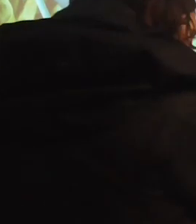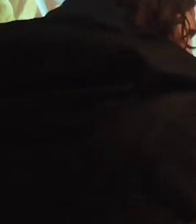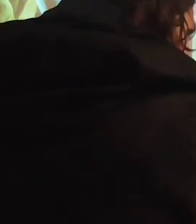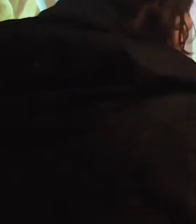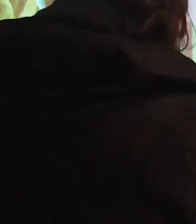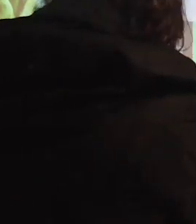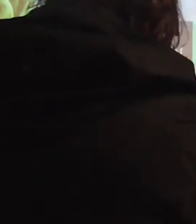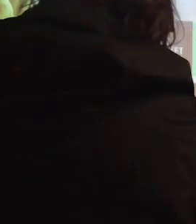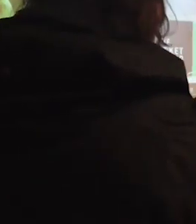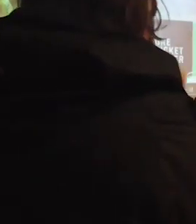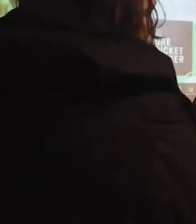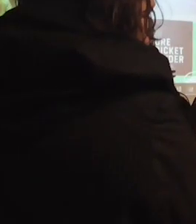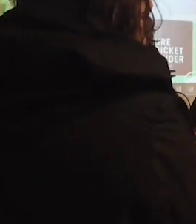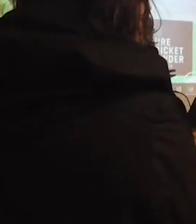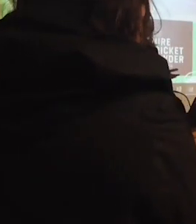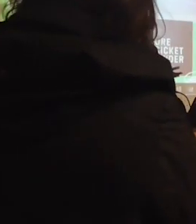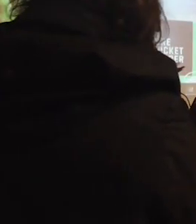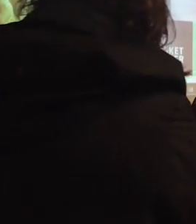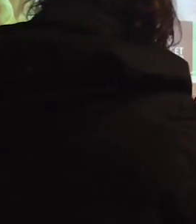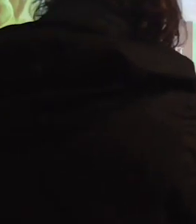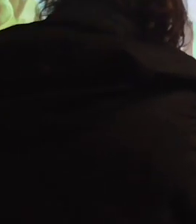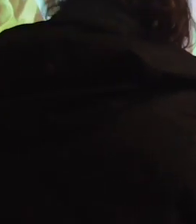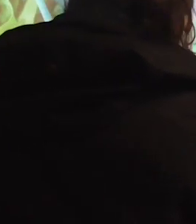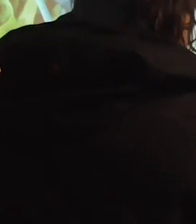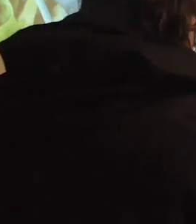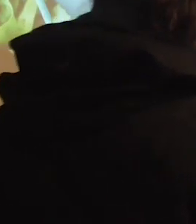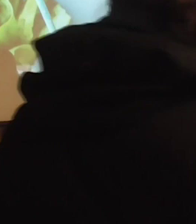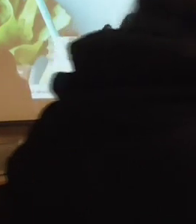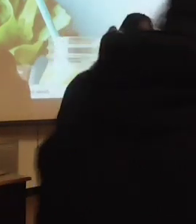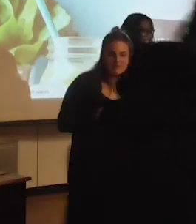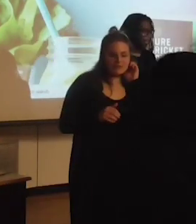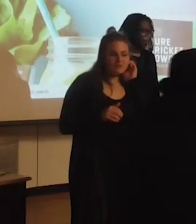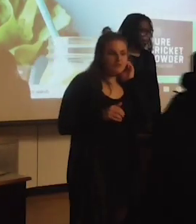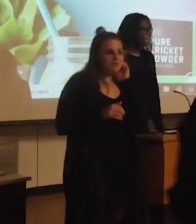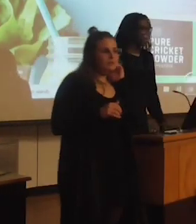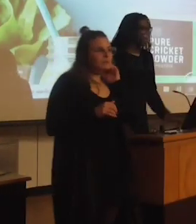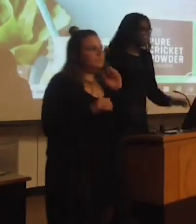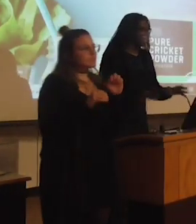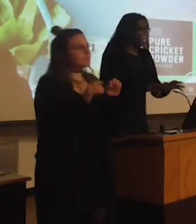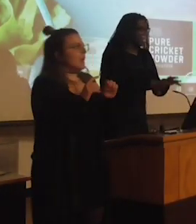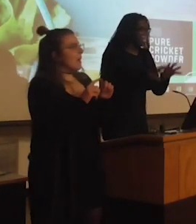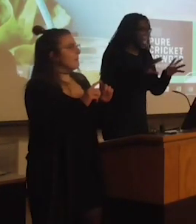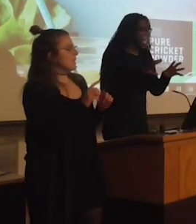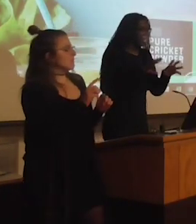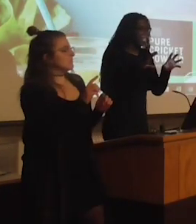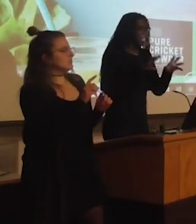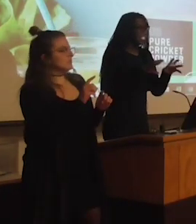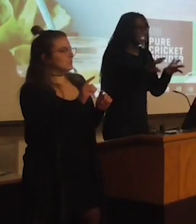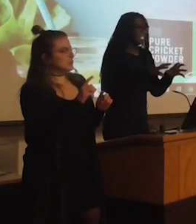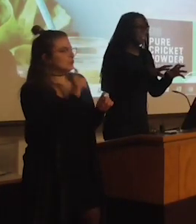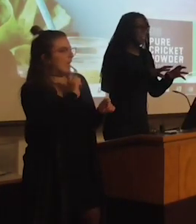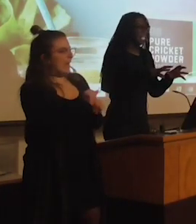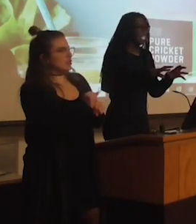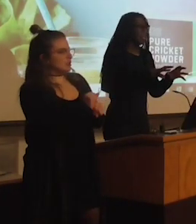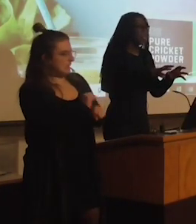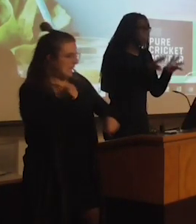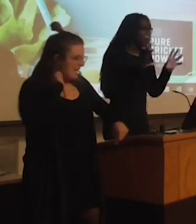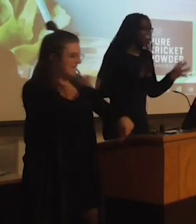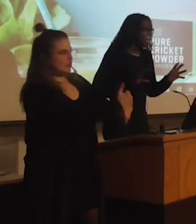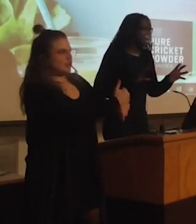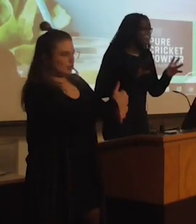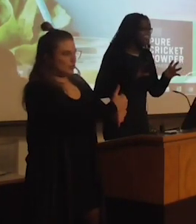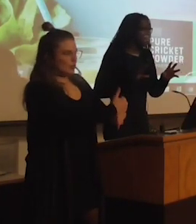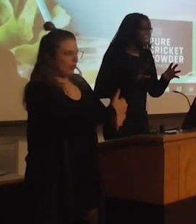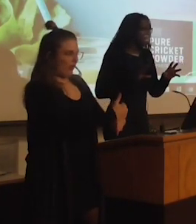with spiders, which is not great right now. Which I think that's great, but like, you know, but like on, like to actually institute, like, you know,